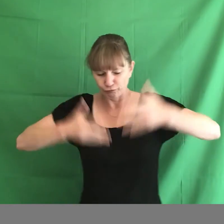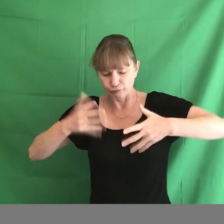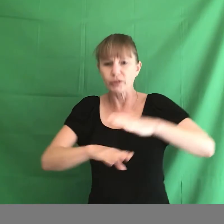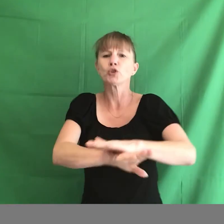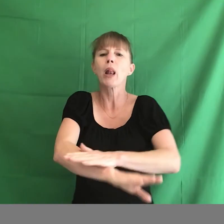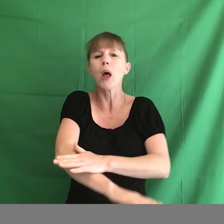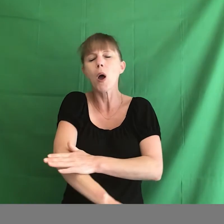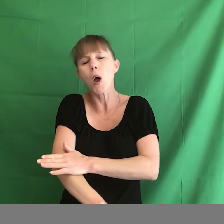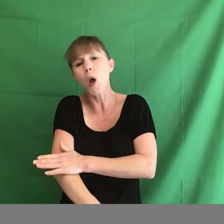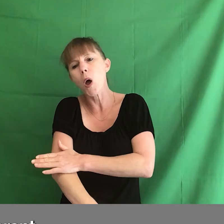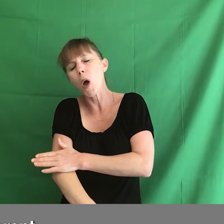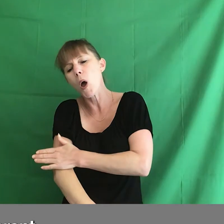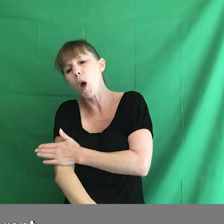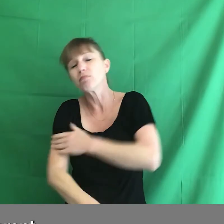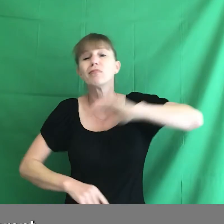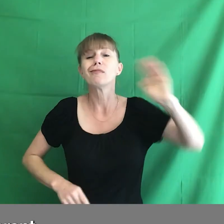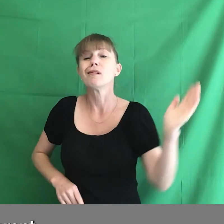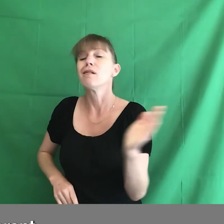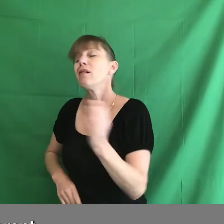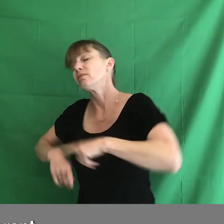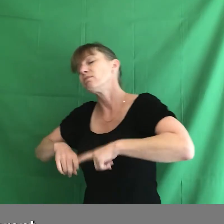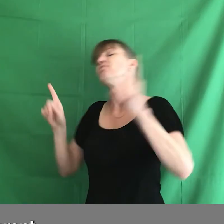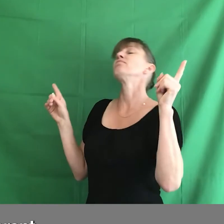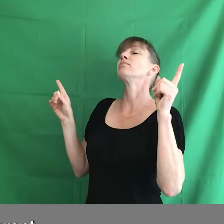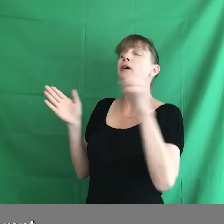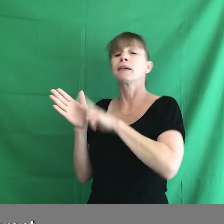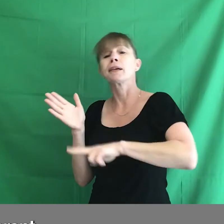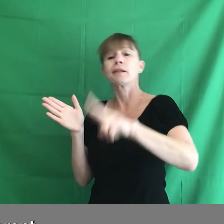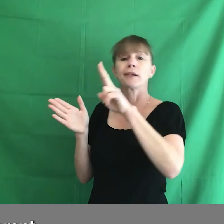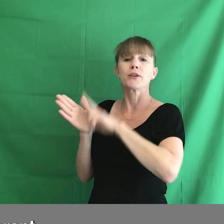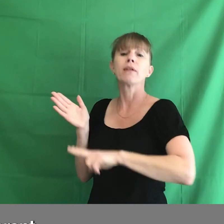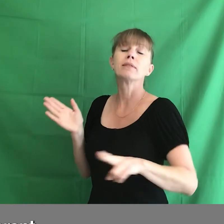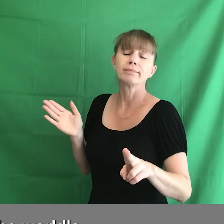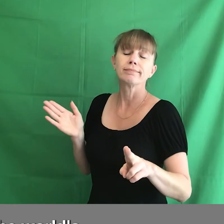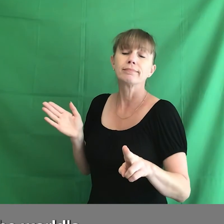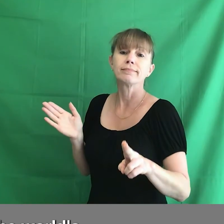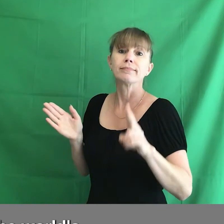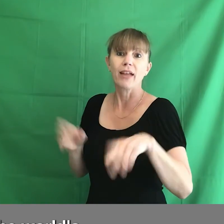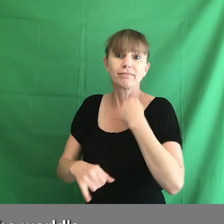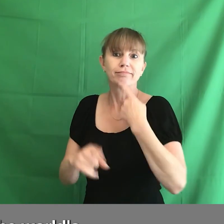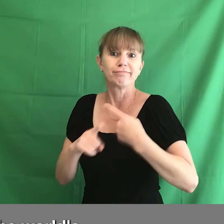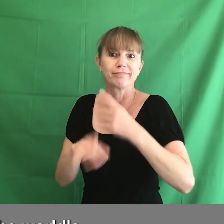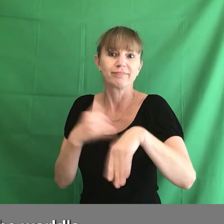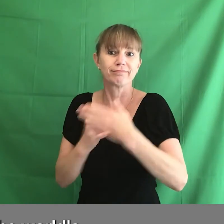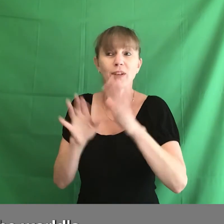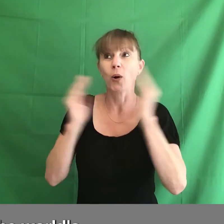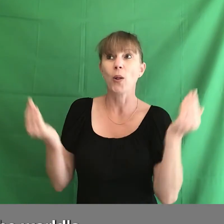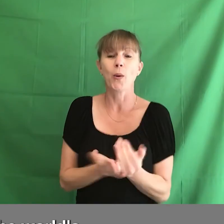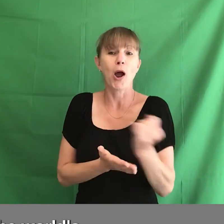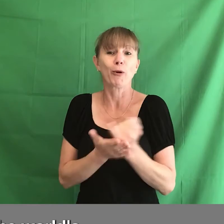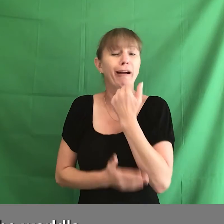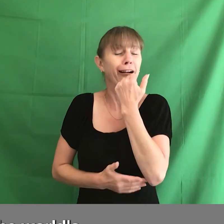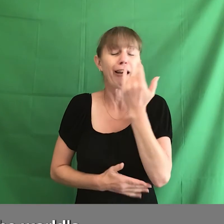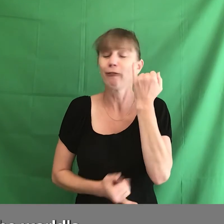sort of slow, everyone is different, it's a natural state, then onto the fast, the world's